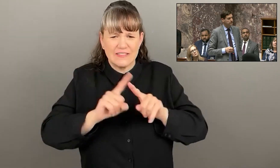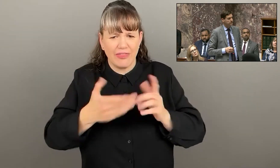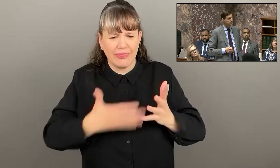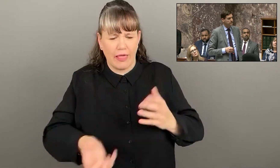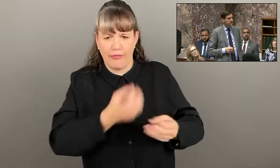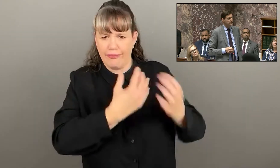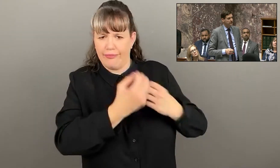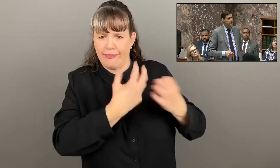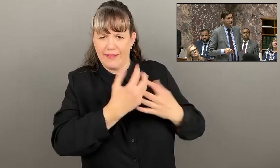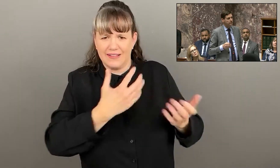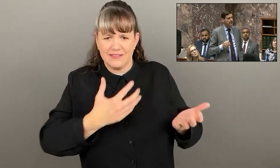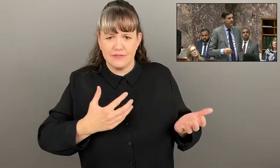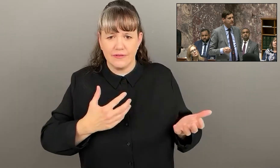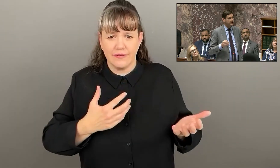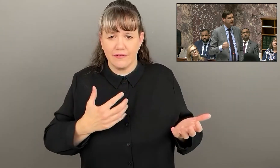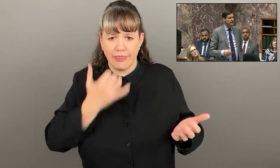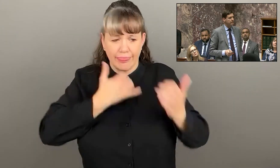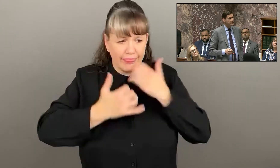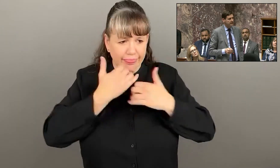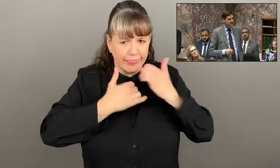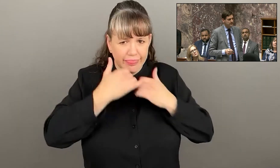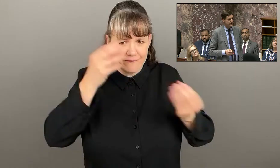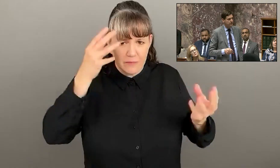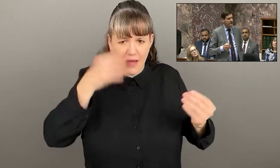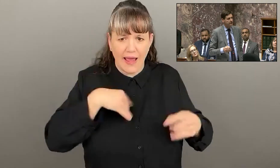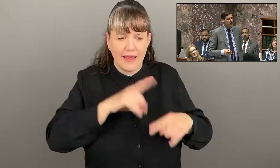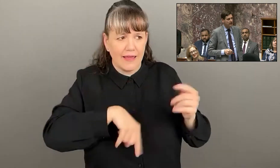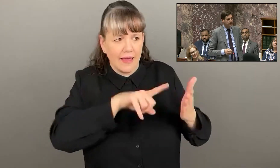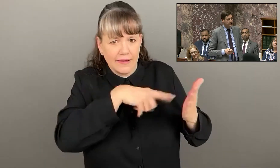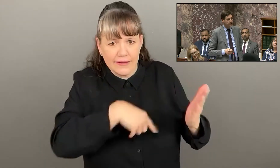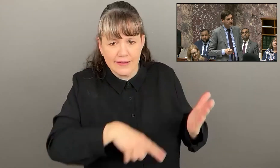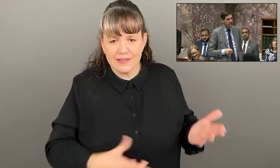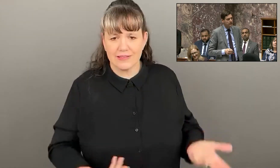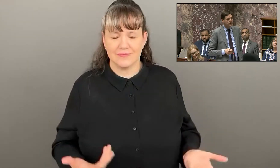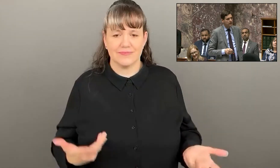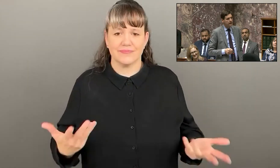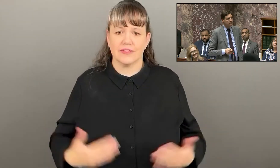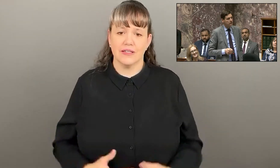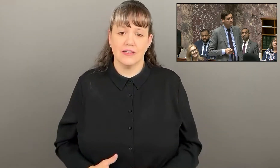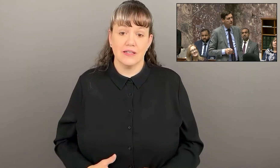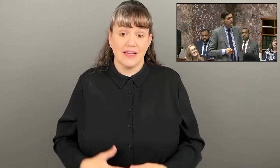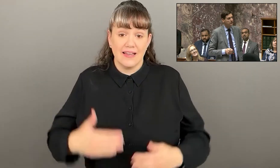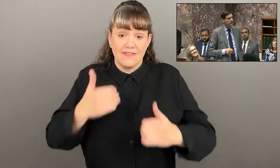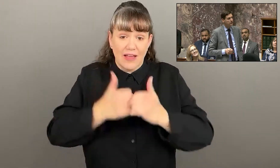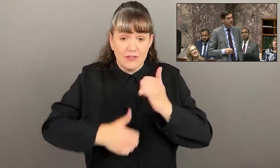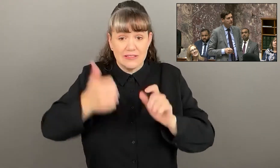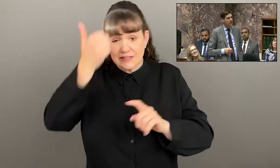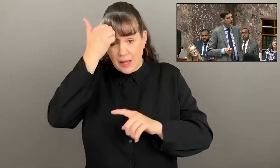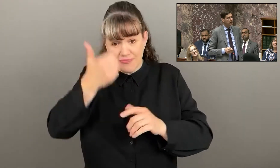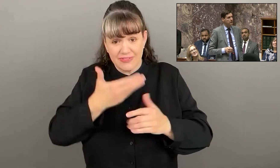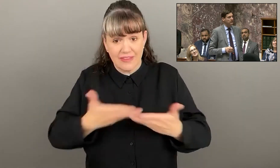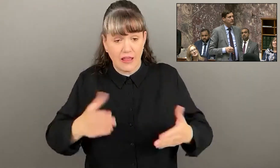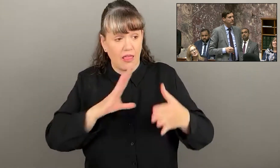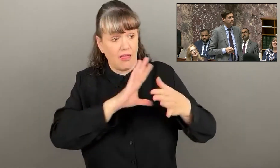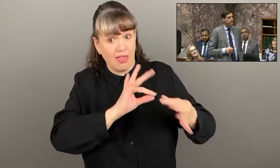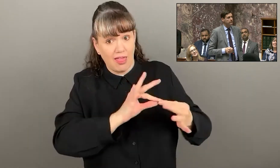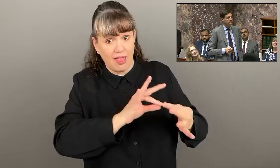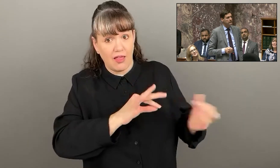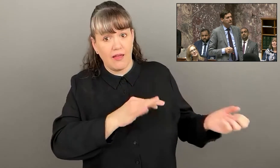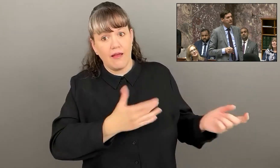Members. If I rose on privilege on every dumb thing they said today, we'd be here all afternoon. Now...